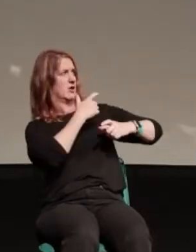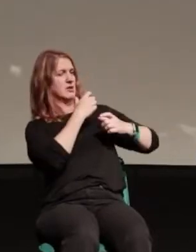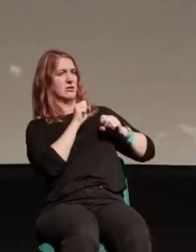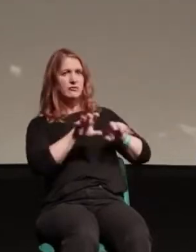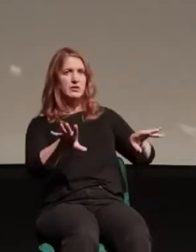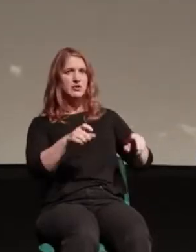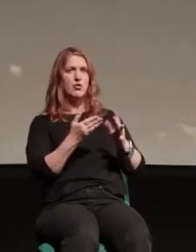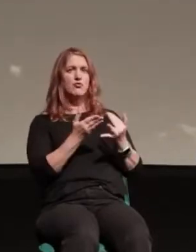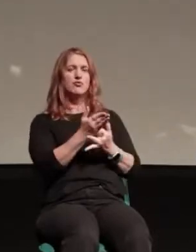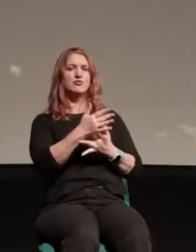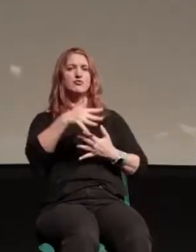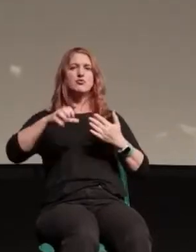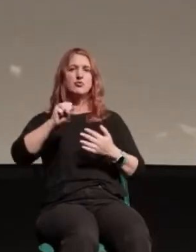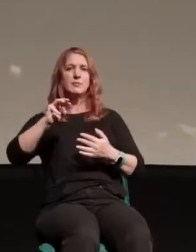Media,